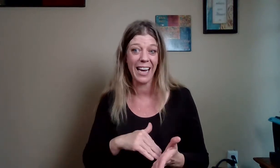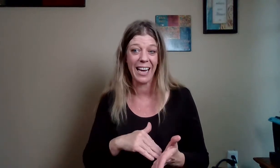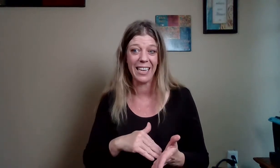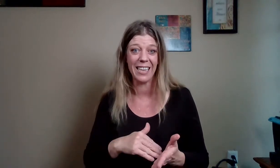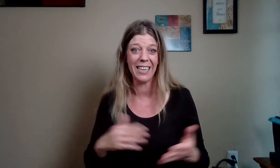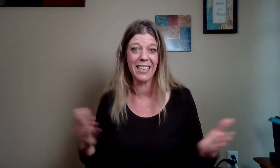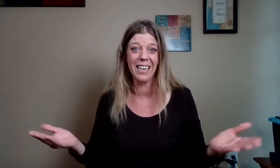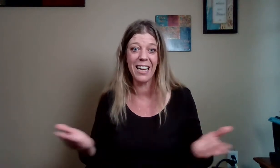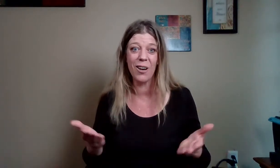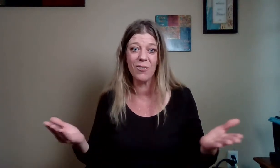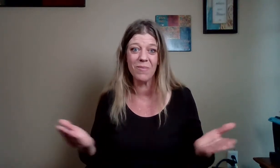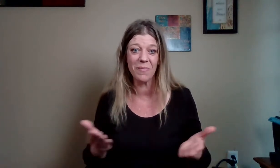Again.